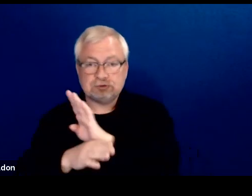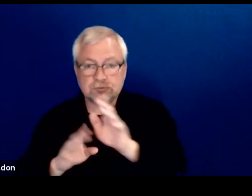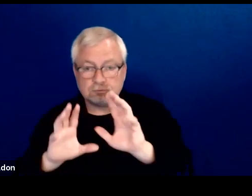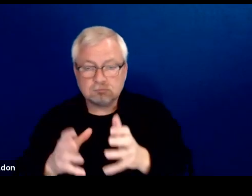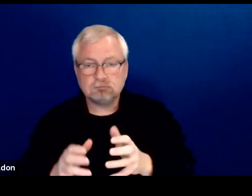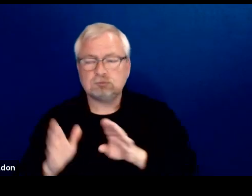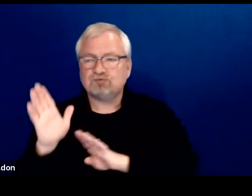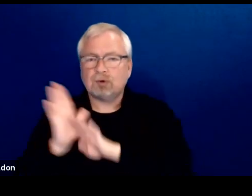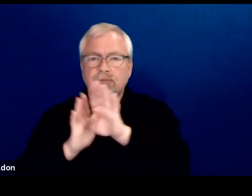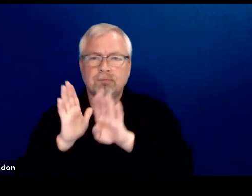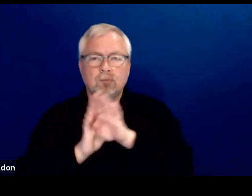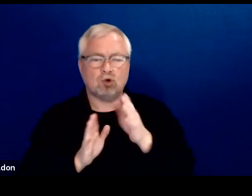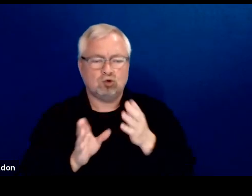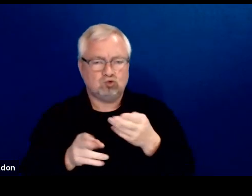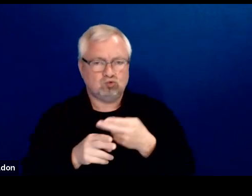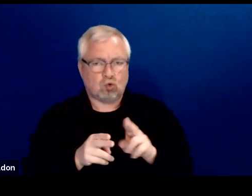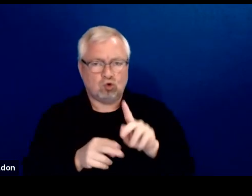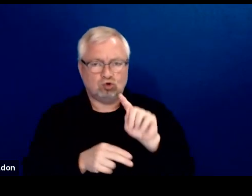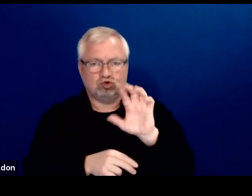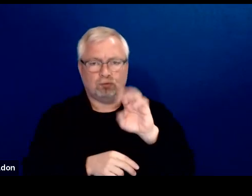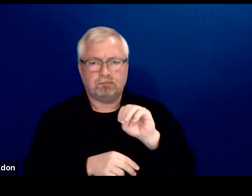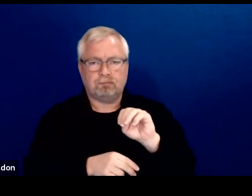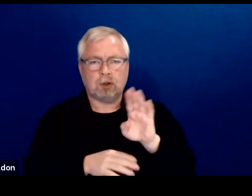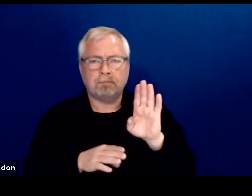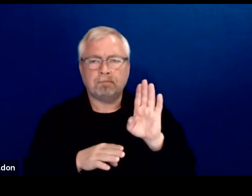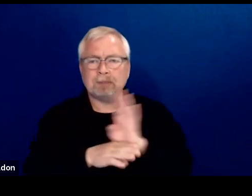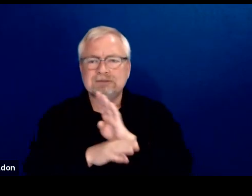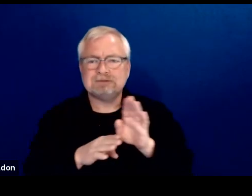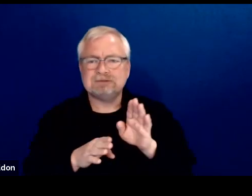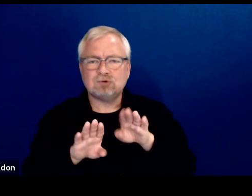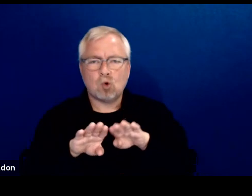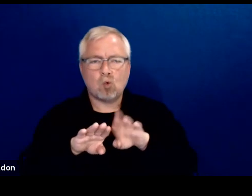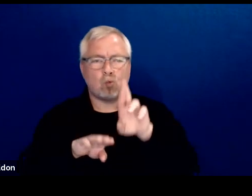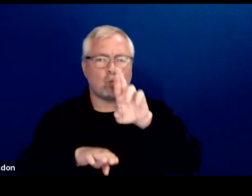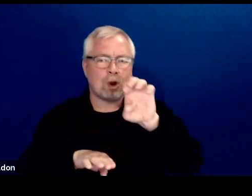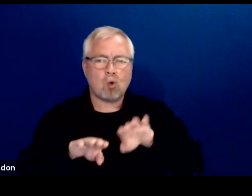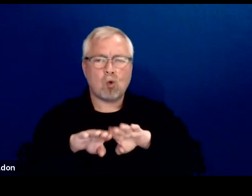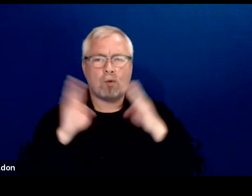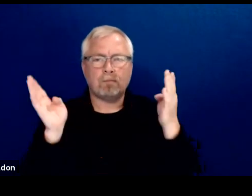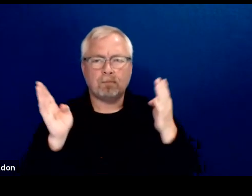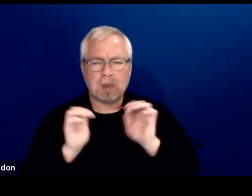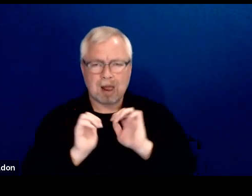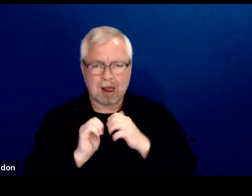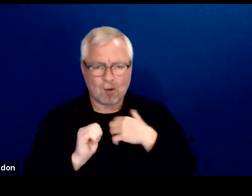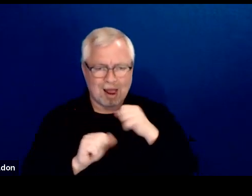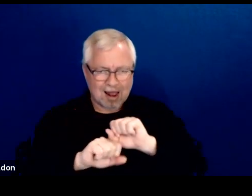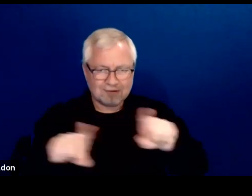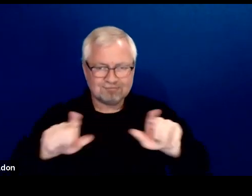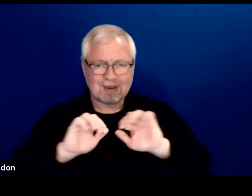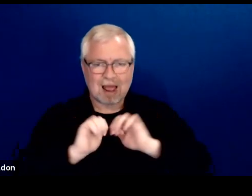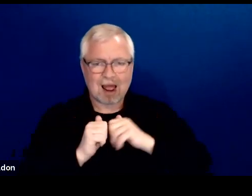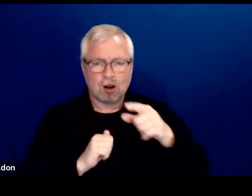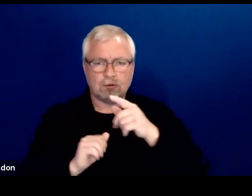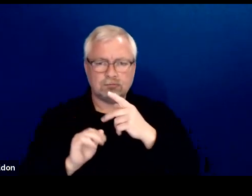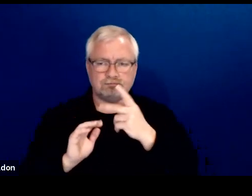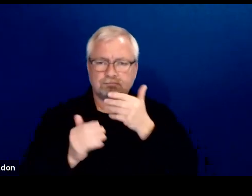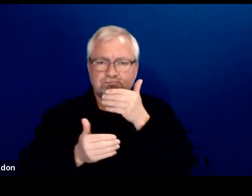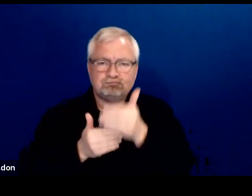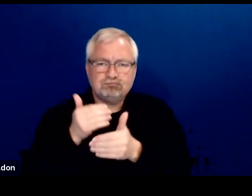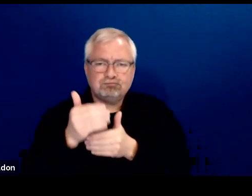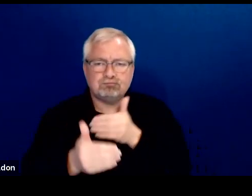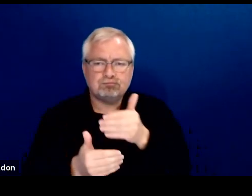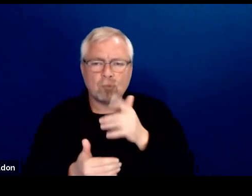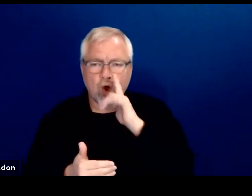and ask them in the very short term to create protocols based on social distancing and best practices